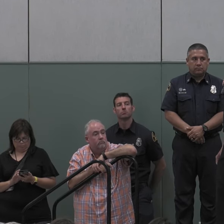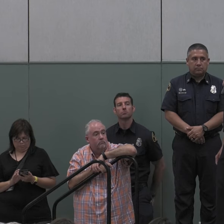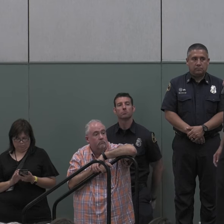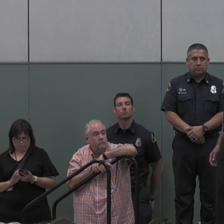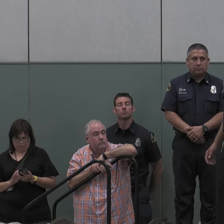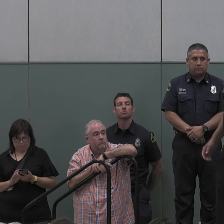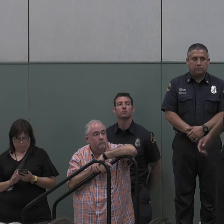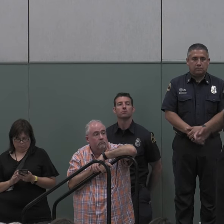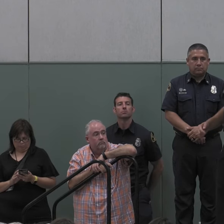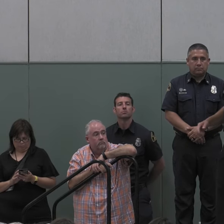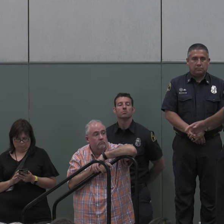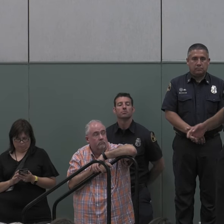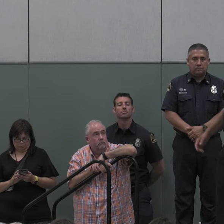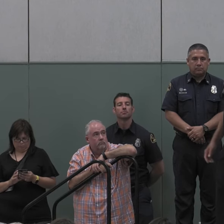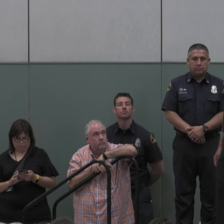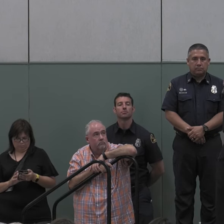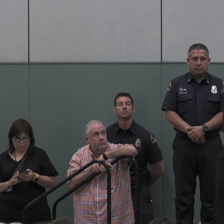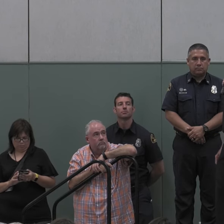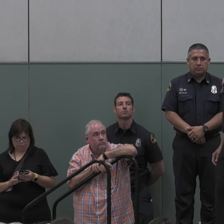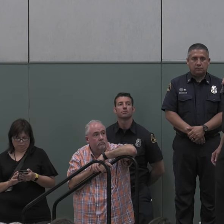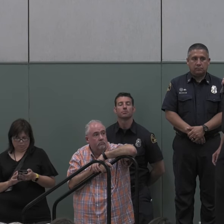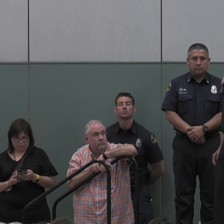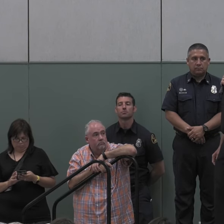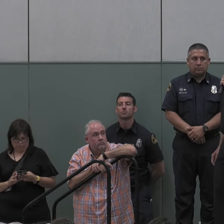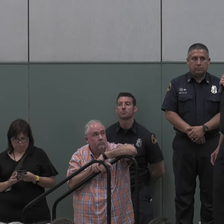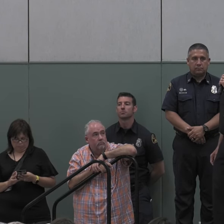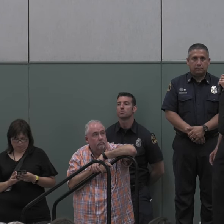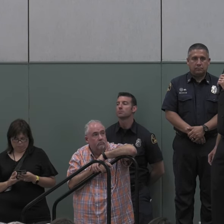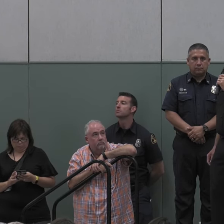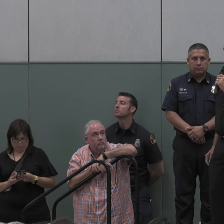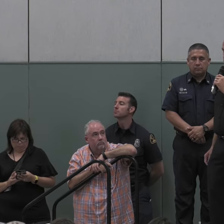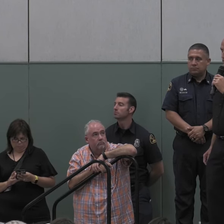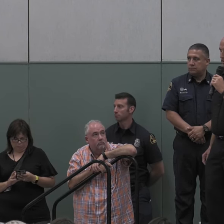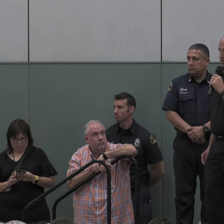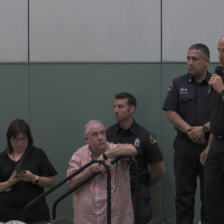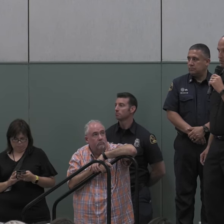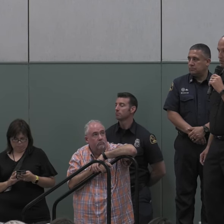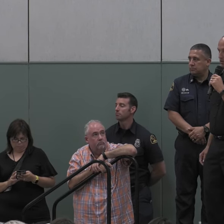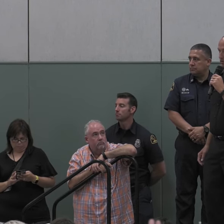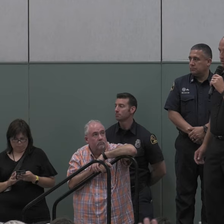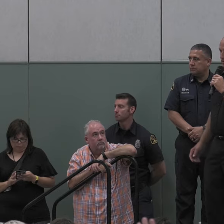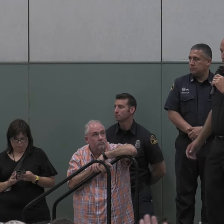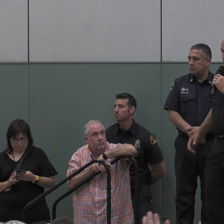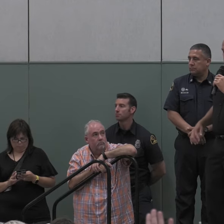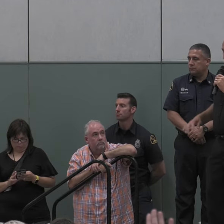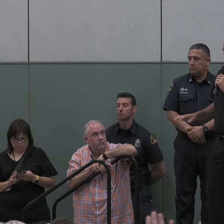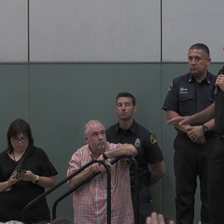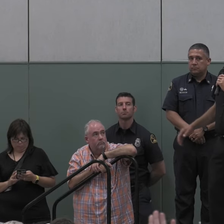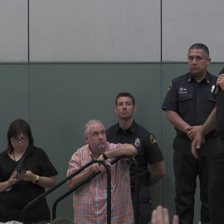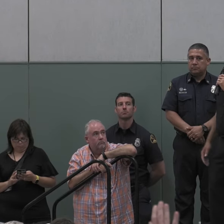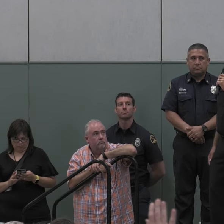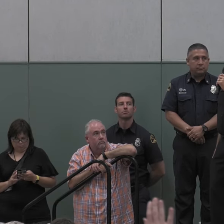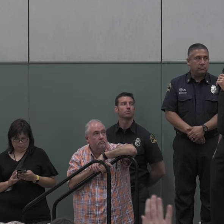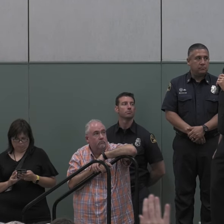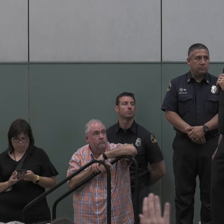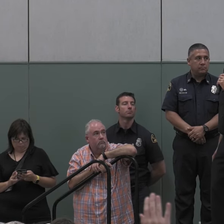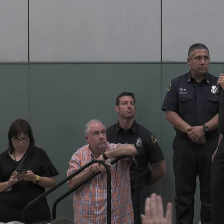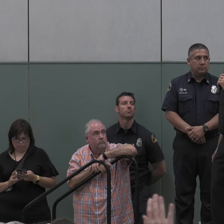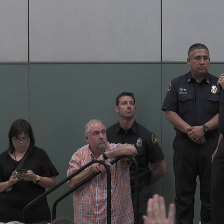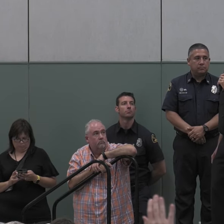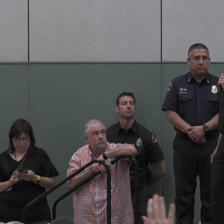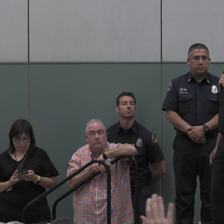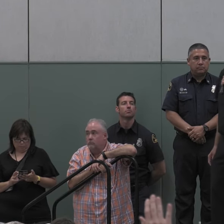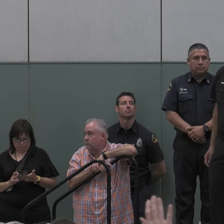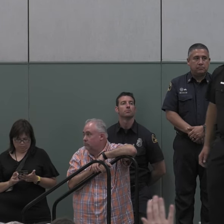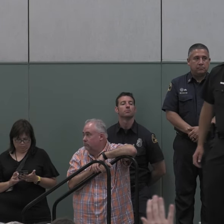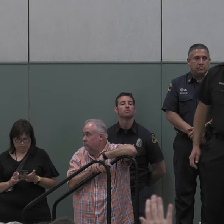forth on it. So we will have some answers on what we can do with the mobile home parks. So we will be pushing that information out